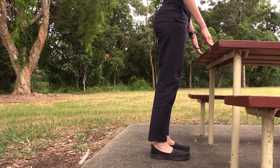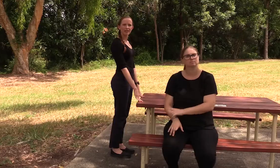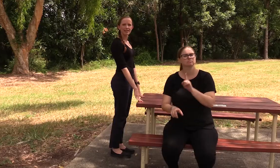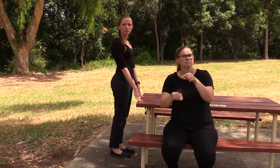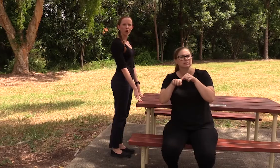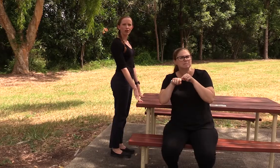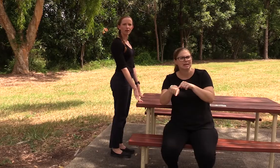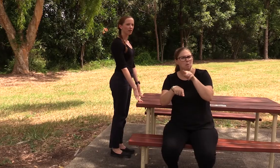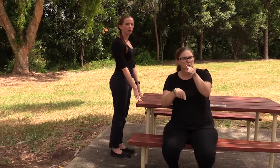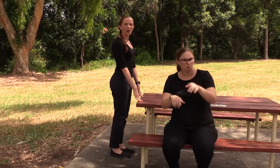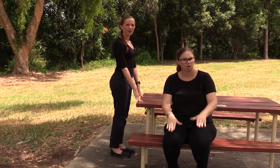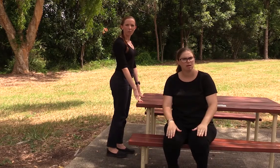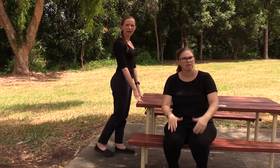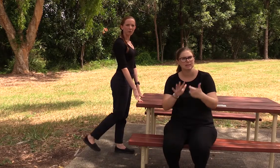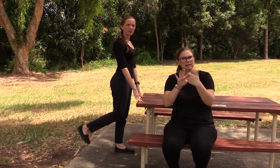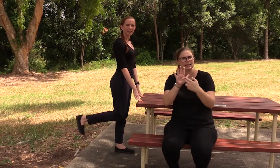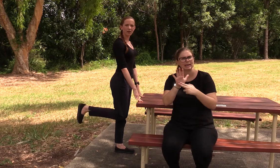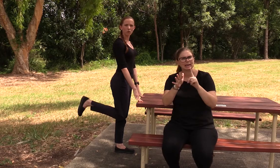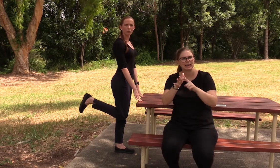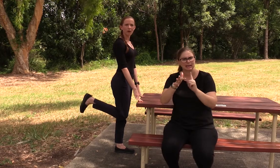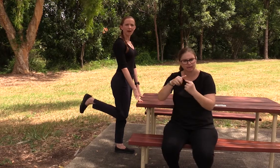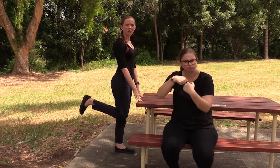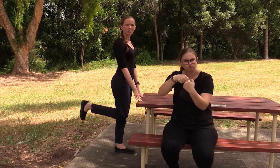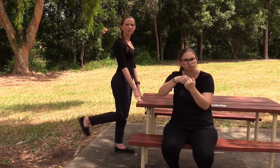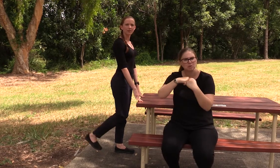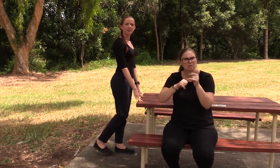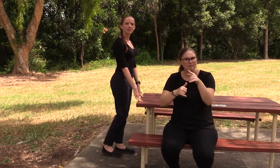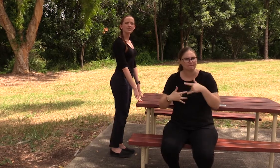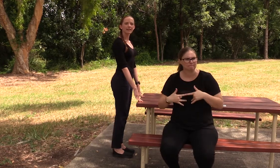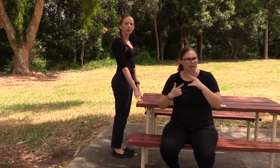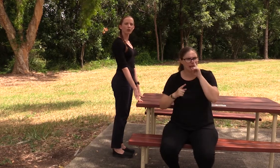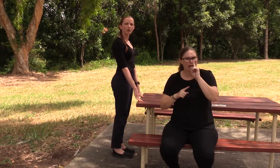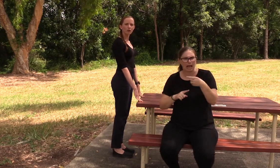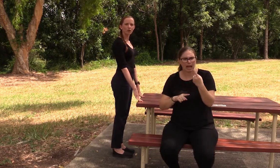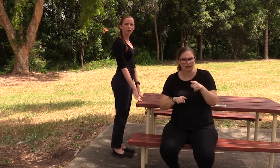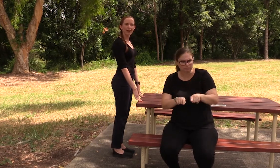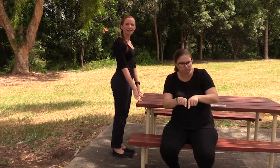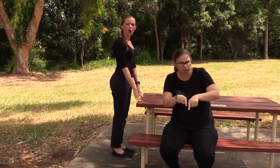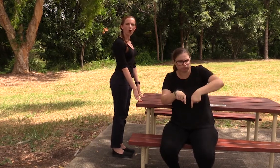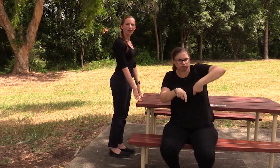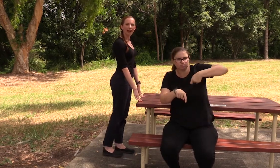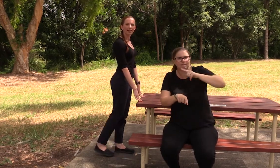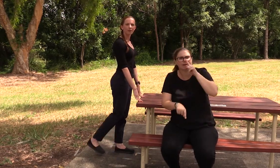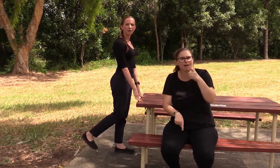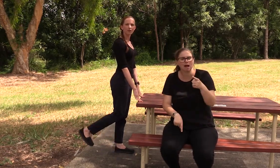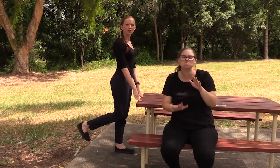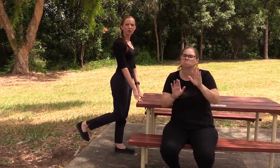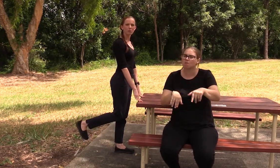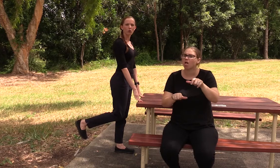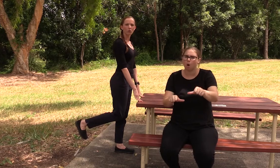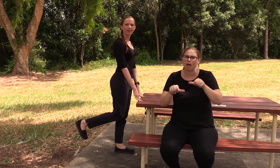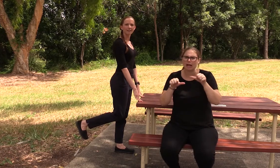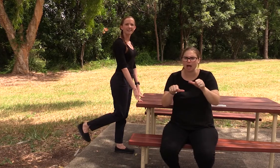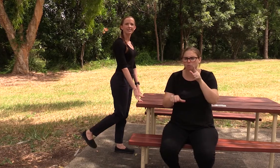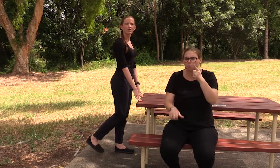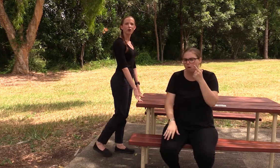how your knees work, you might not be able to get all the way up. Just see what you can do. It's okay if you just do a